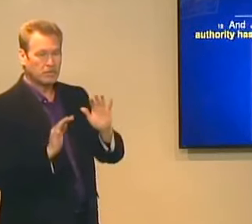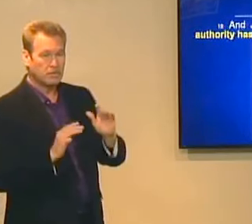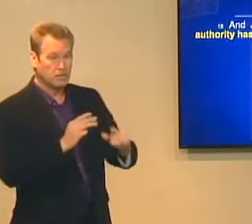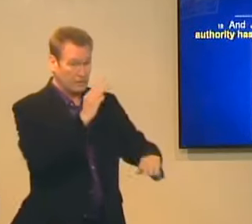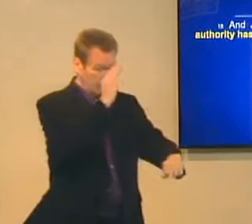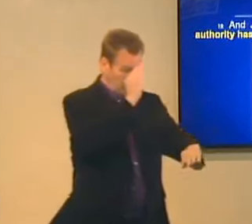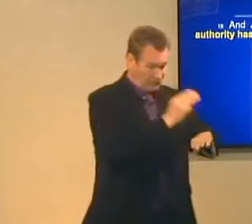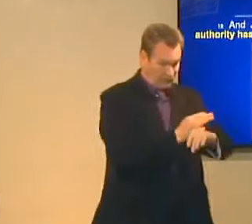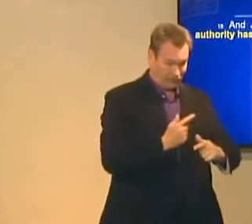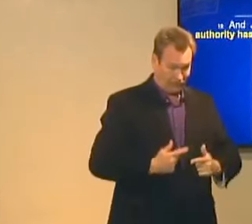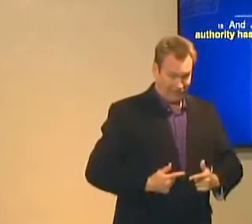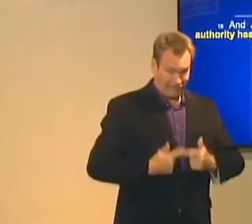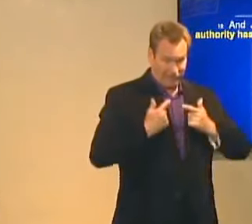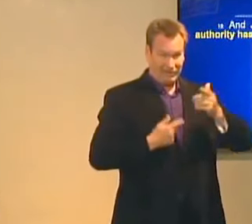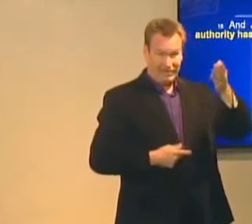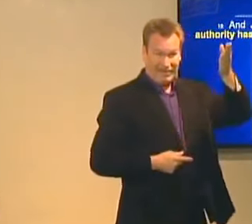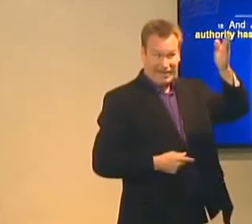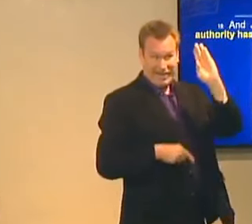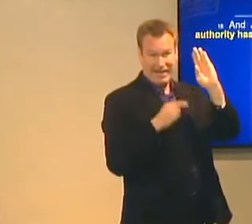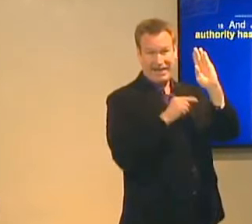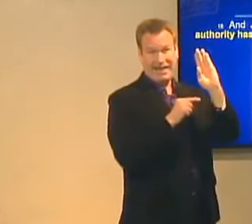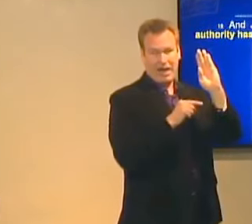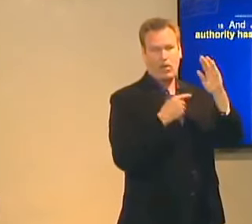Wait a minute. The son of the living God.